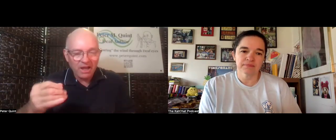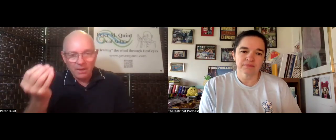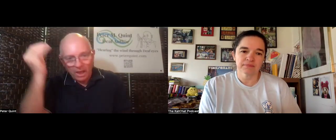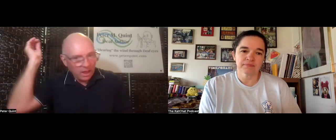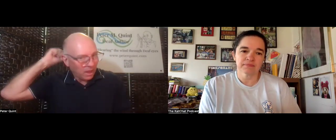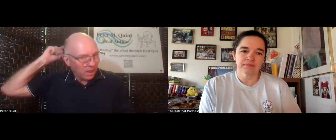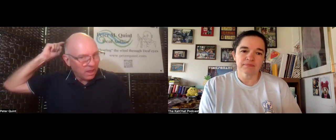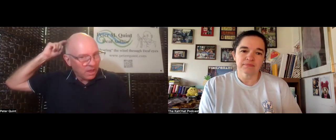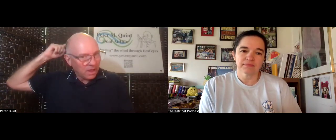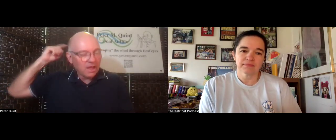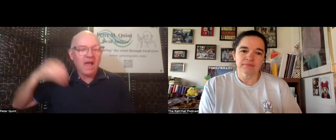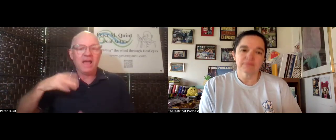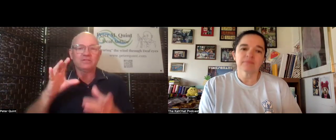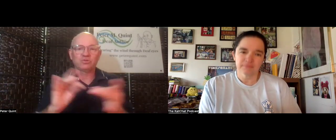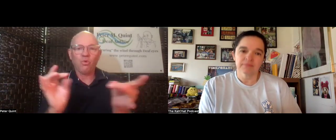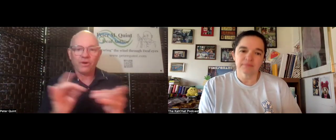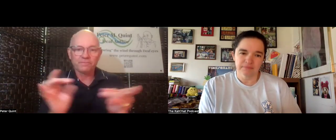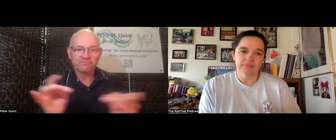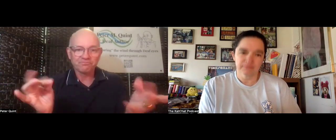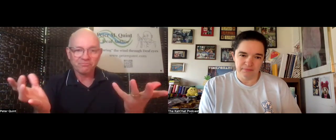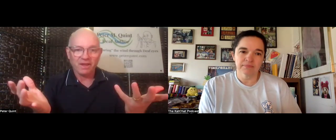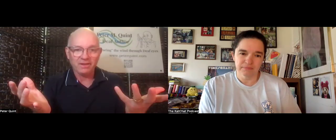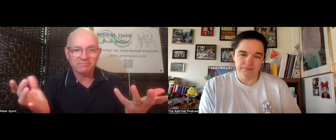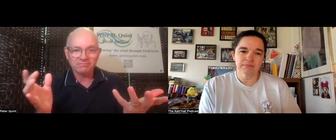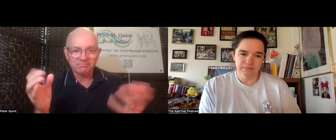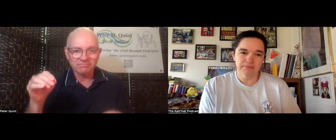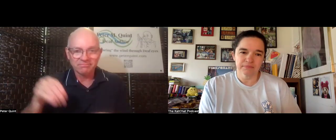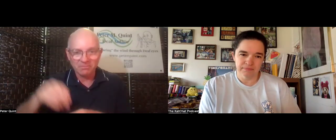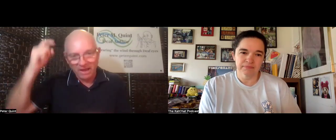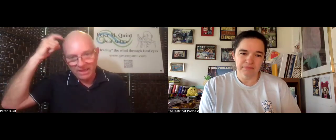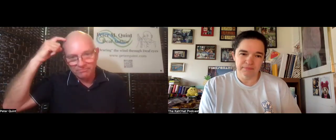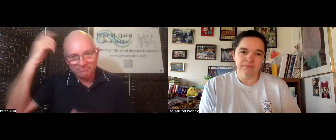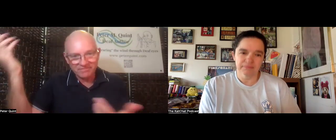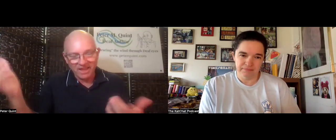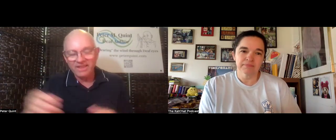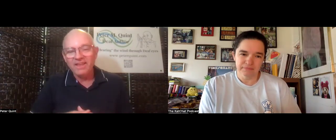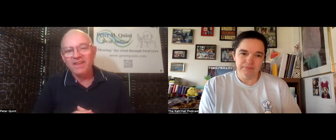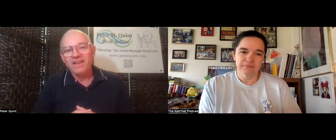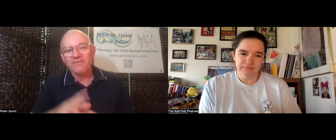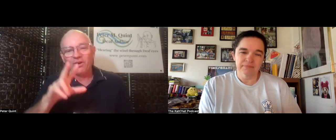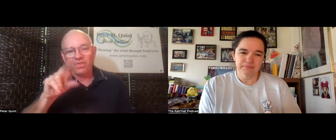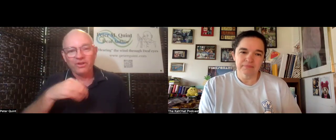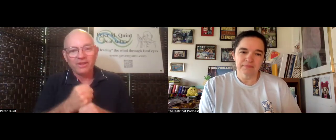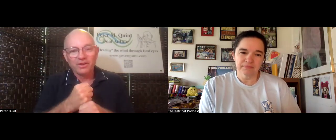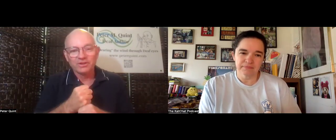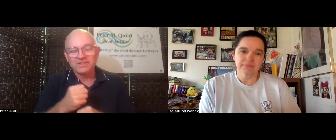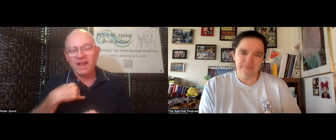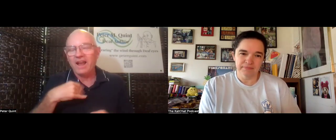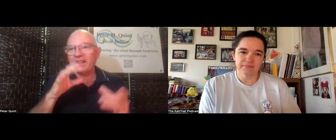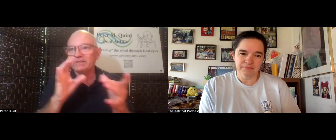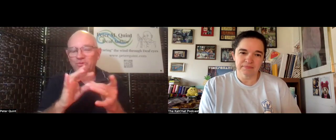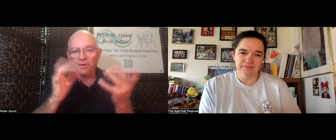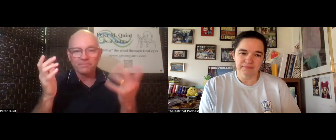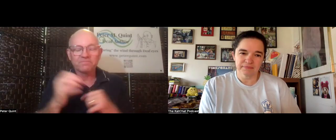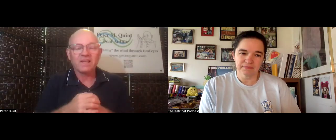same time, I had a story, okay, in my head, okay. For 30 years, I